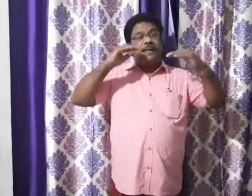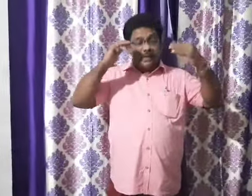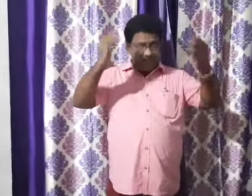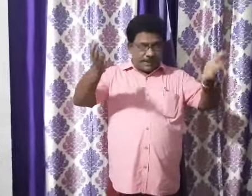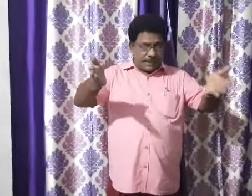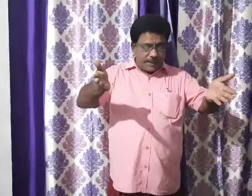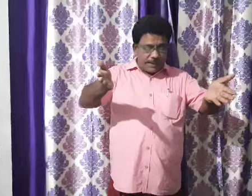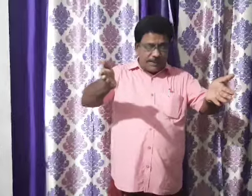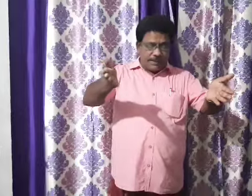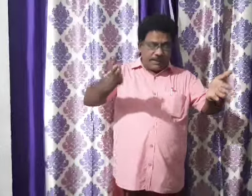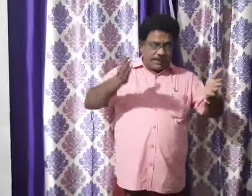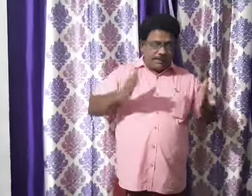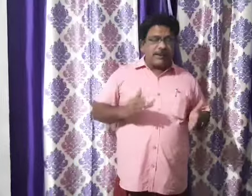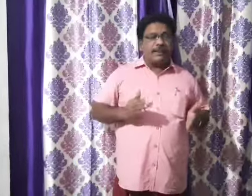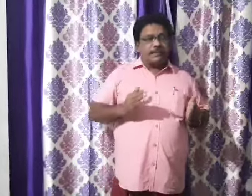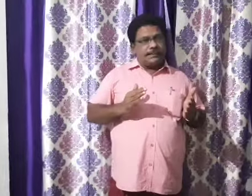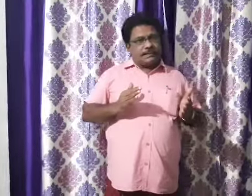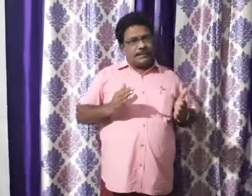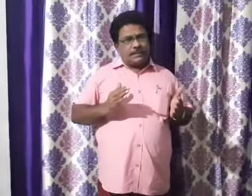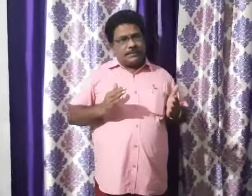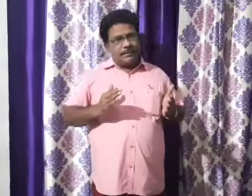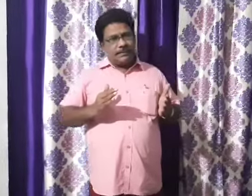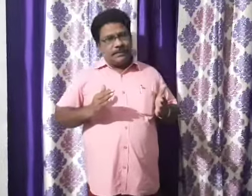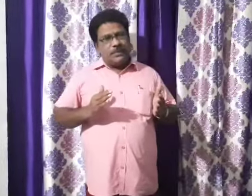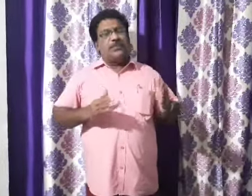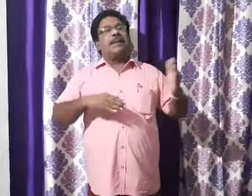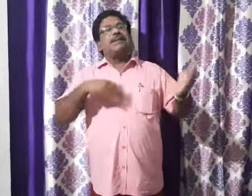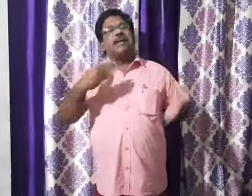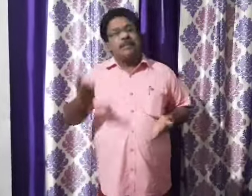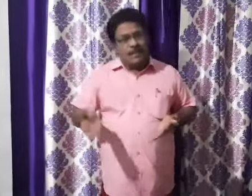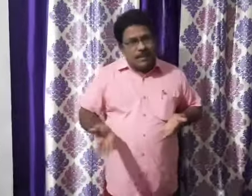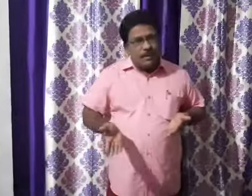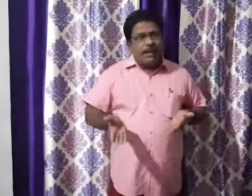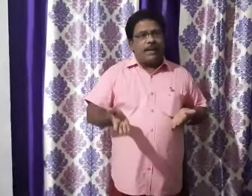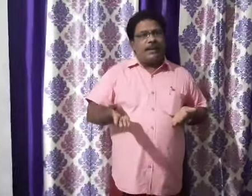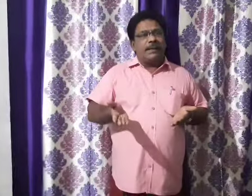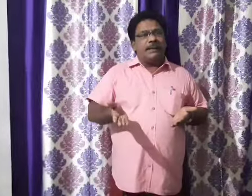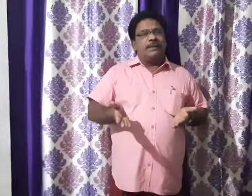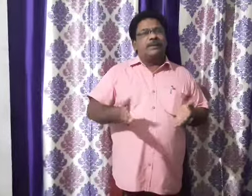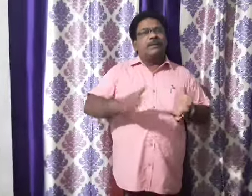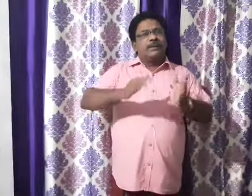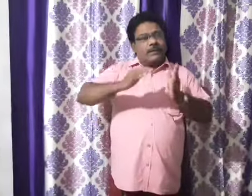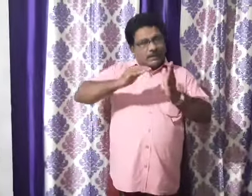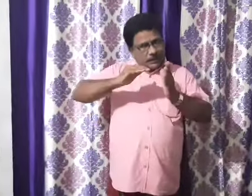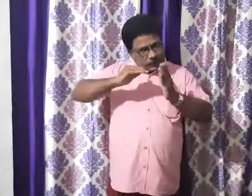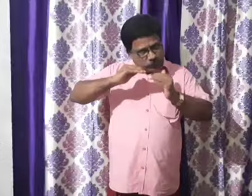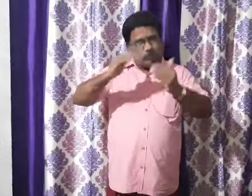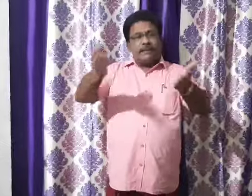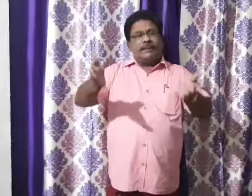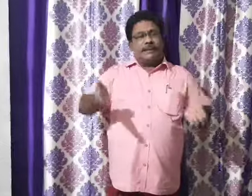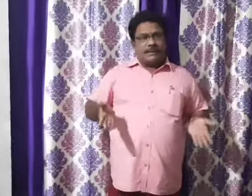and secondary sectors. For example, banking,